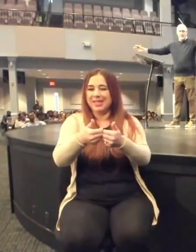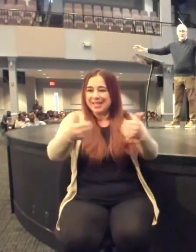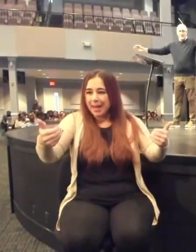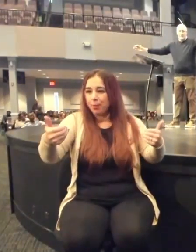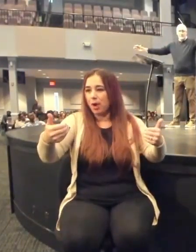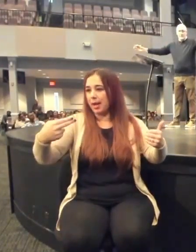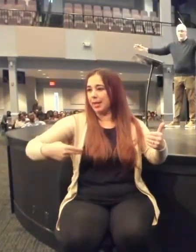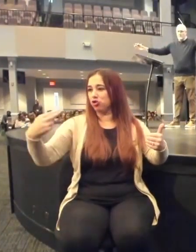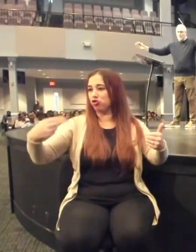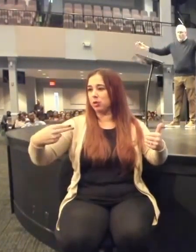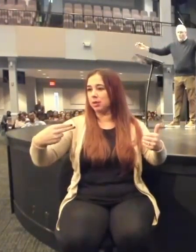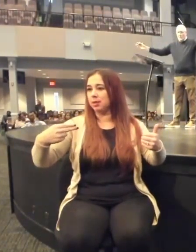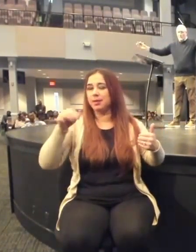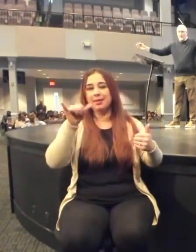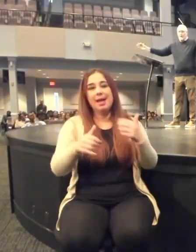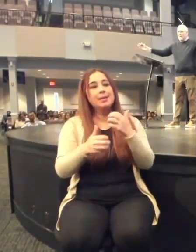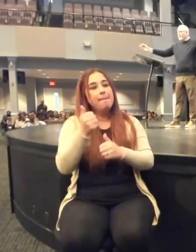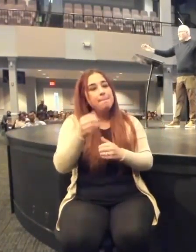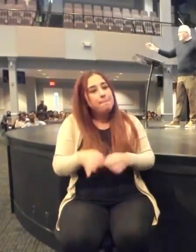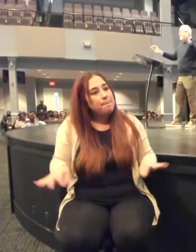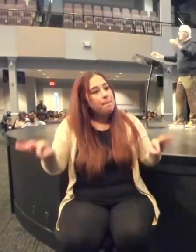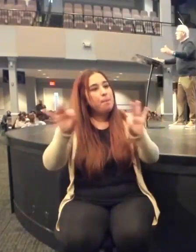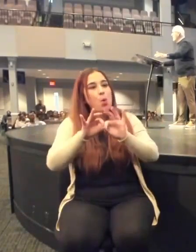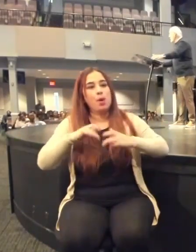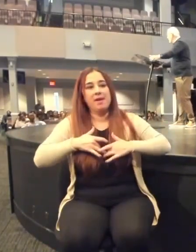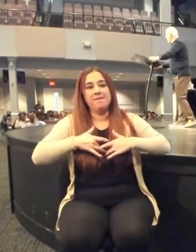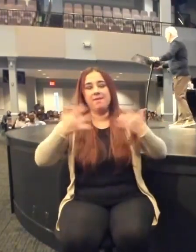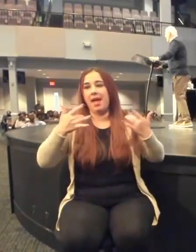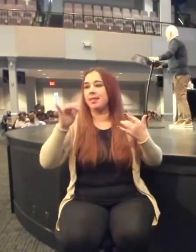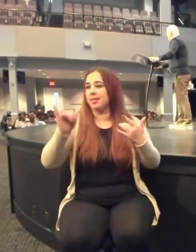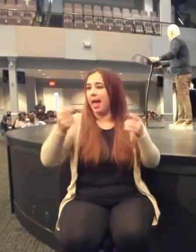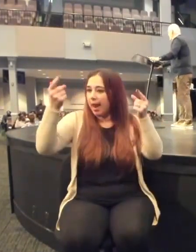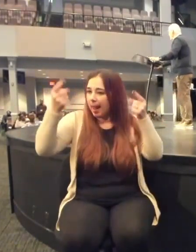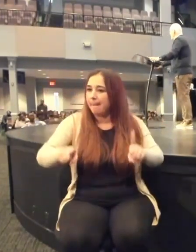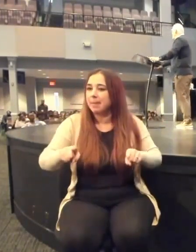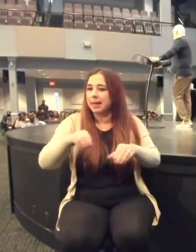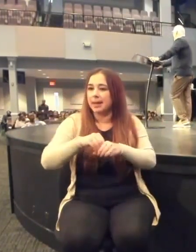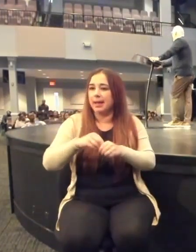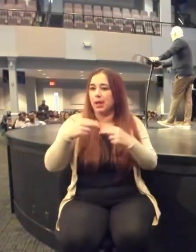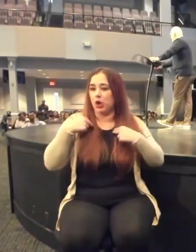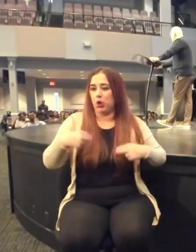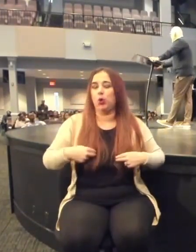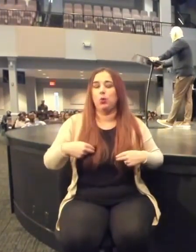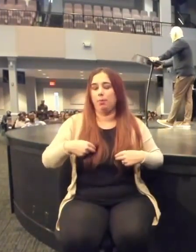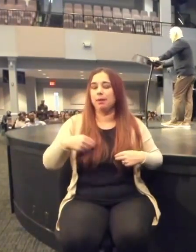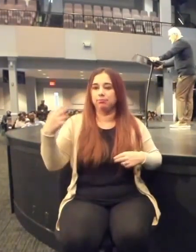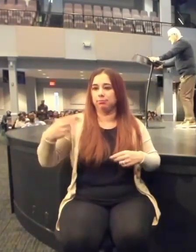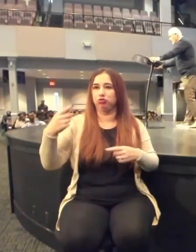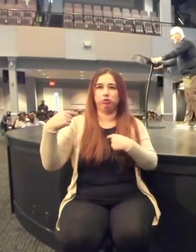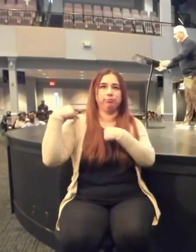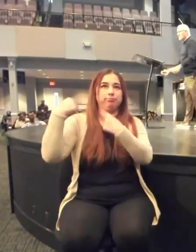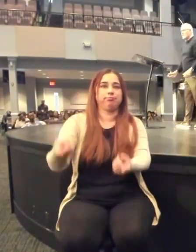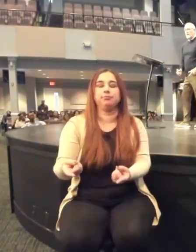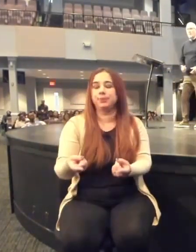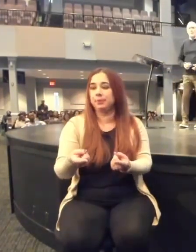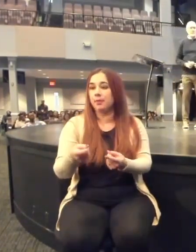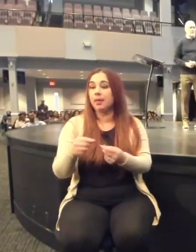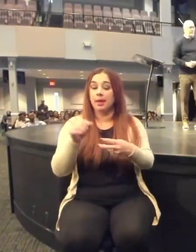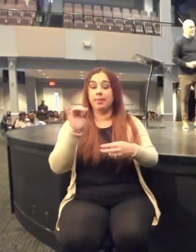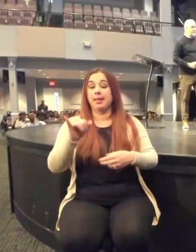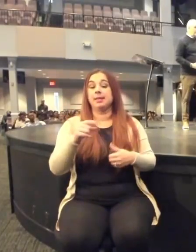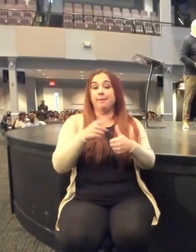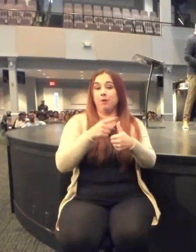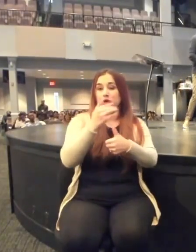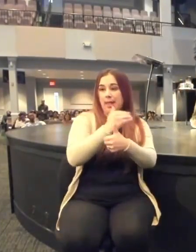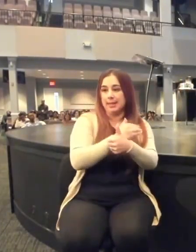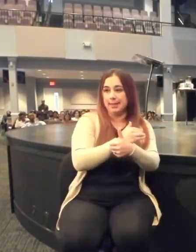history, the most important event that's ever occurred in humankind. Here's the second lesson that I want you to